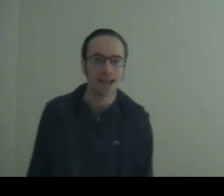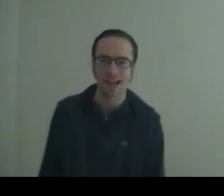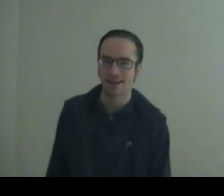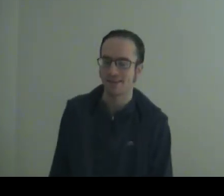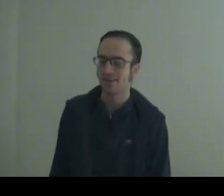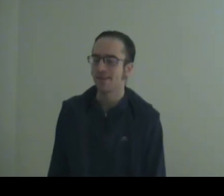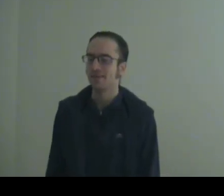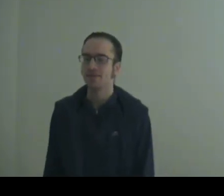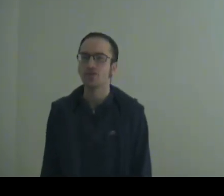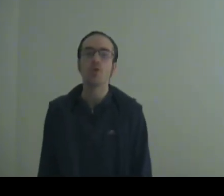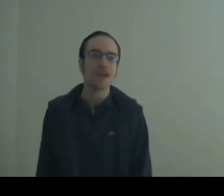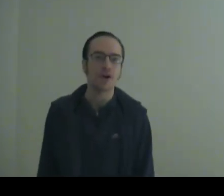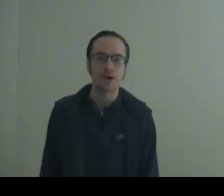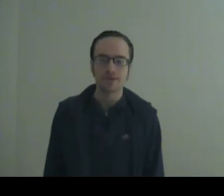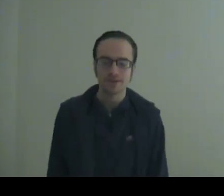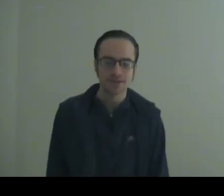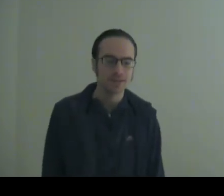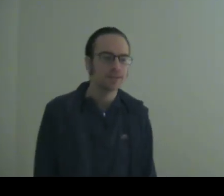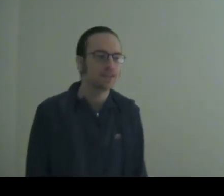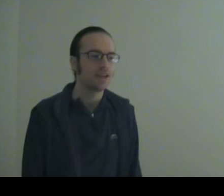plan. So there.